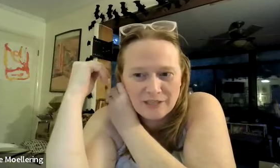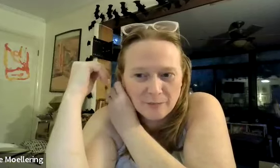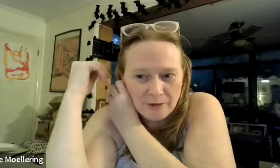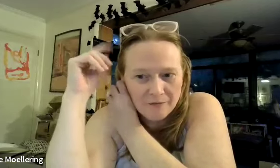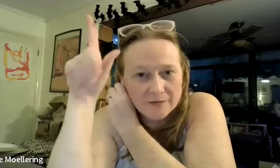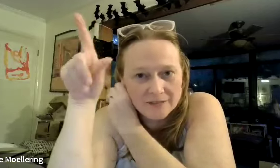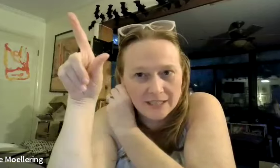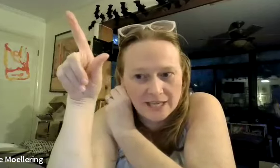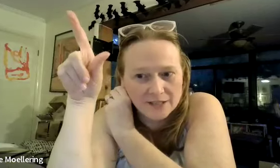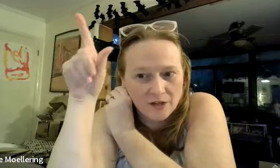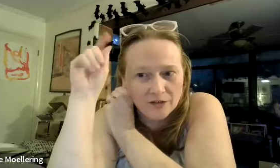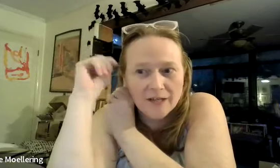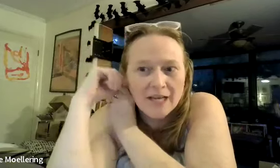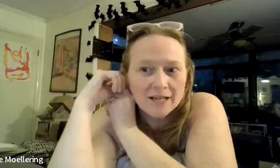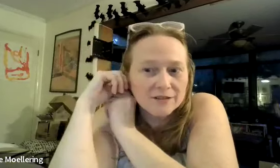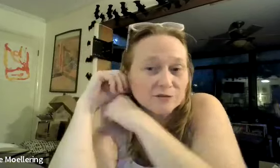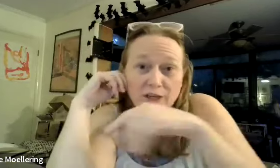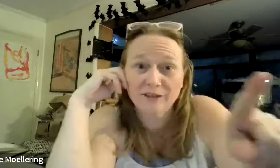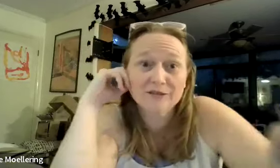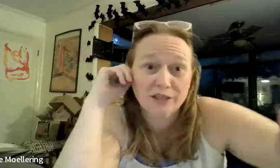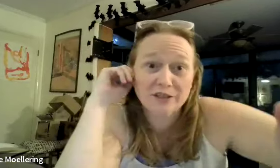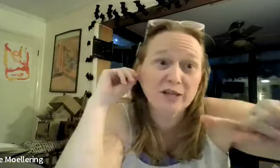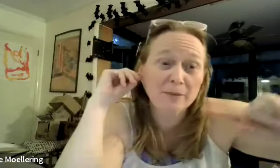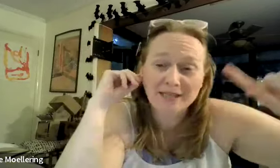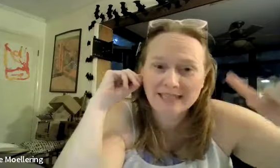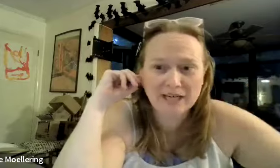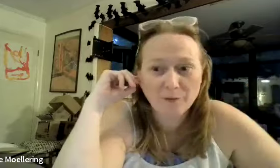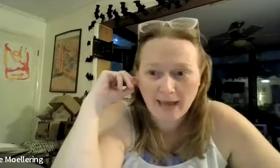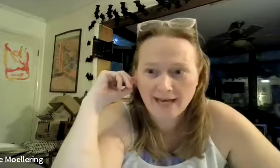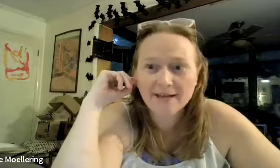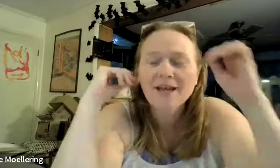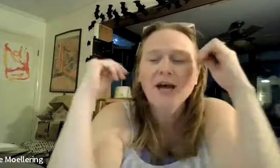learn Hebrew. Didn't last long. Tried to learn Japanese. I did okay.